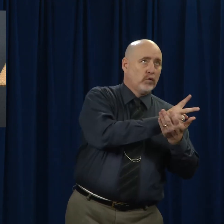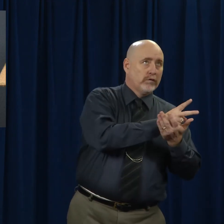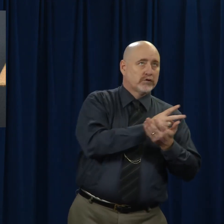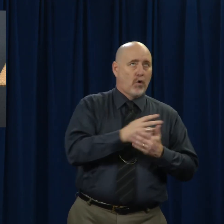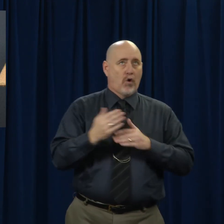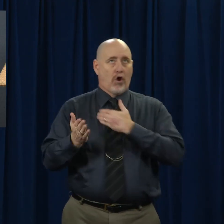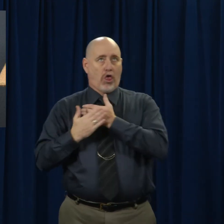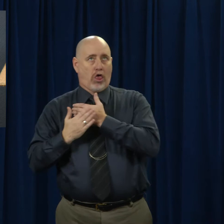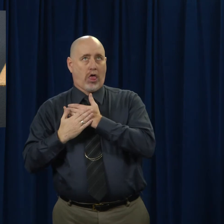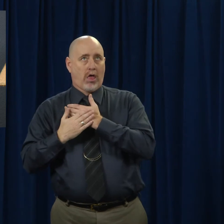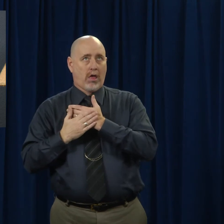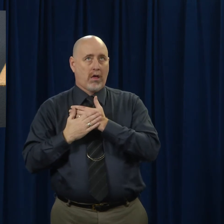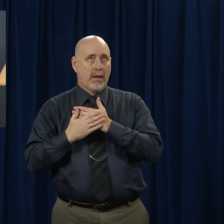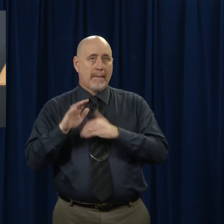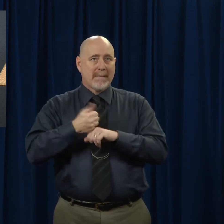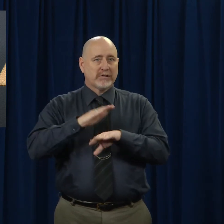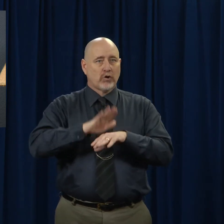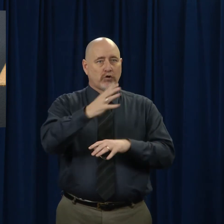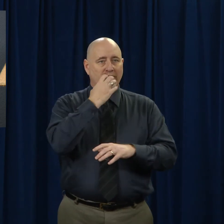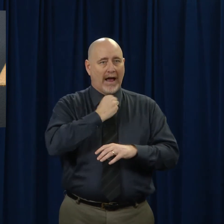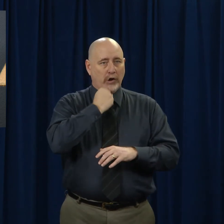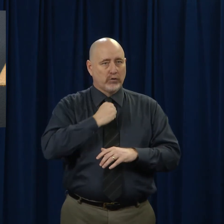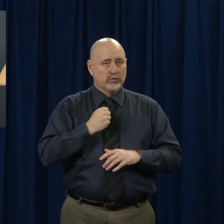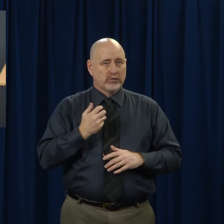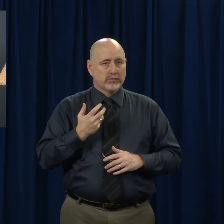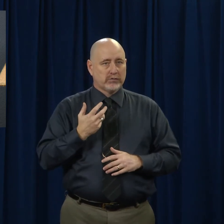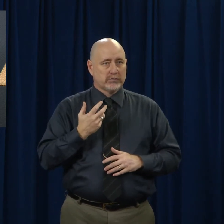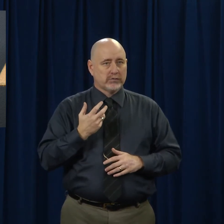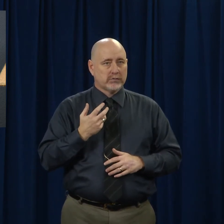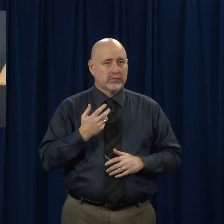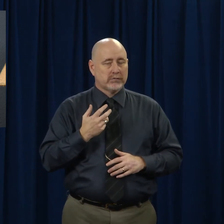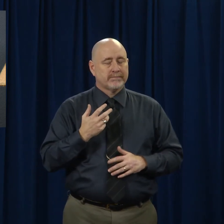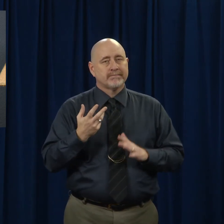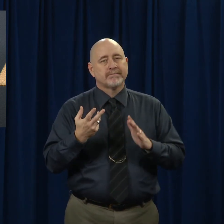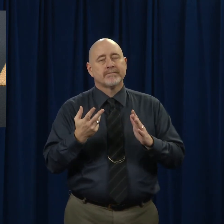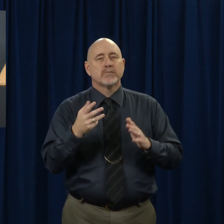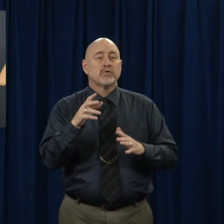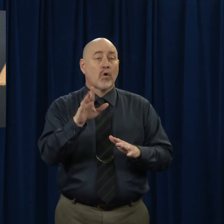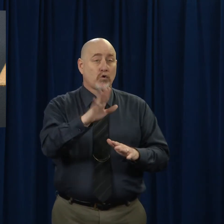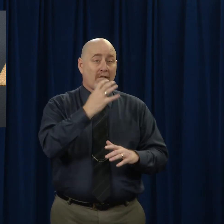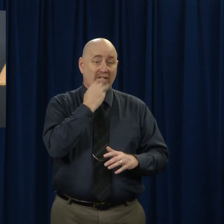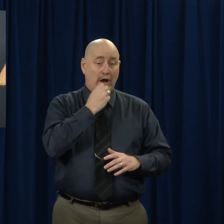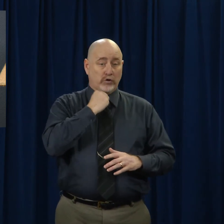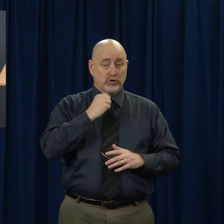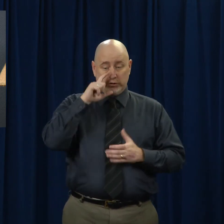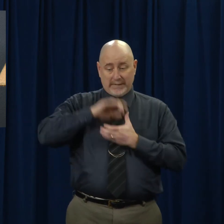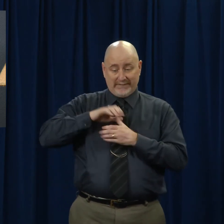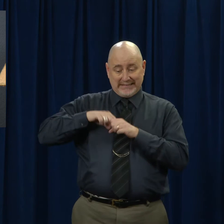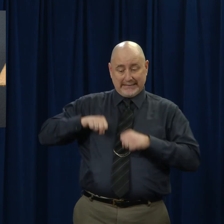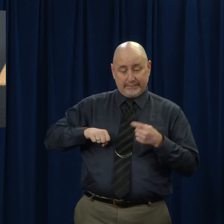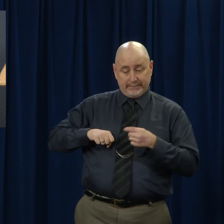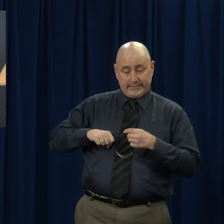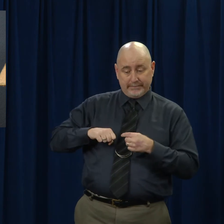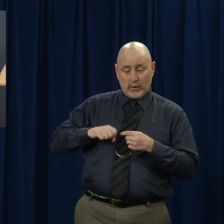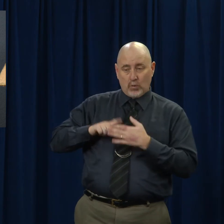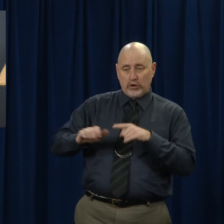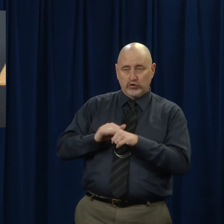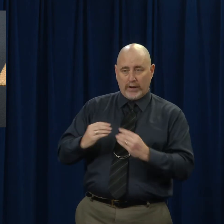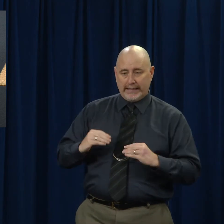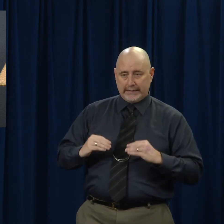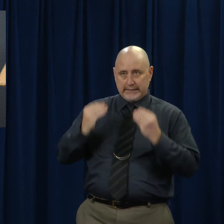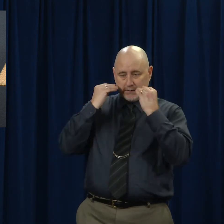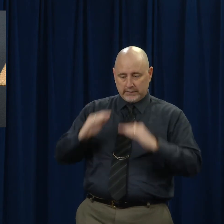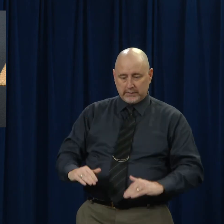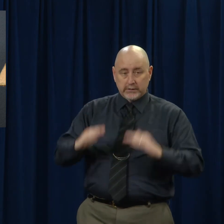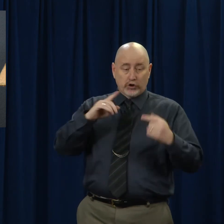your actions based on your value system. All right? So your value system has to be in place by what you're trained and